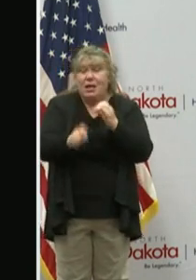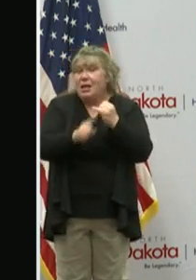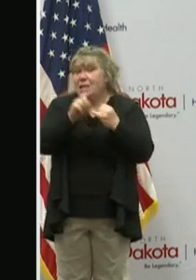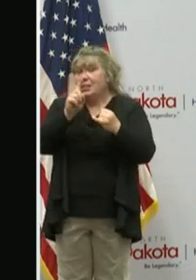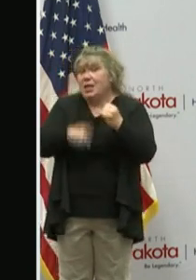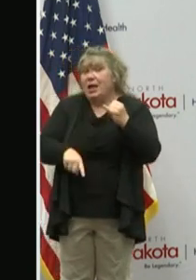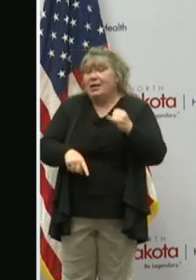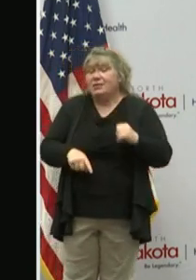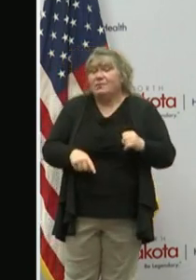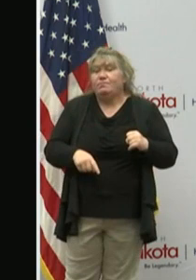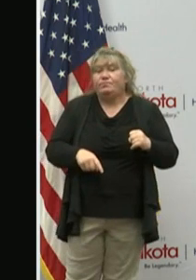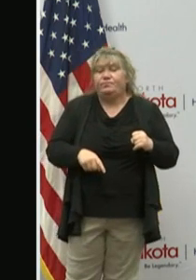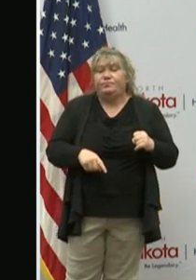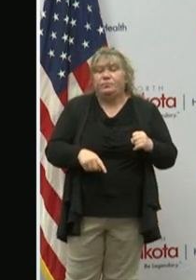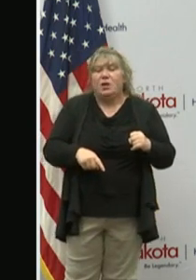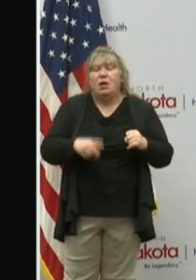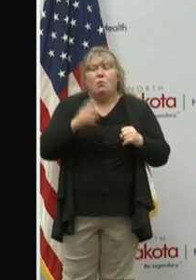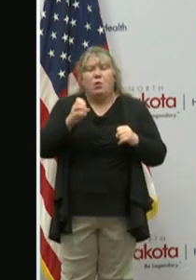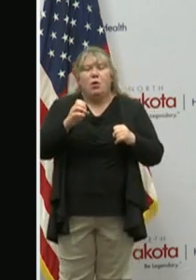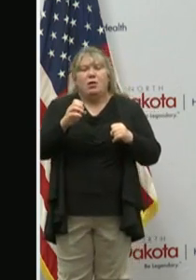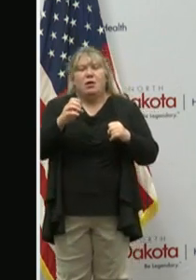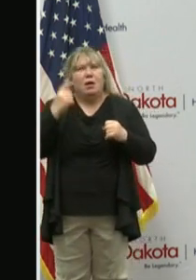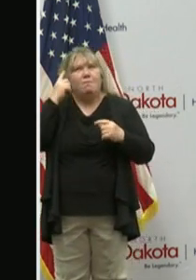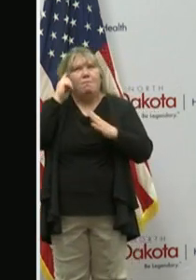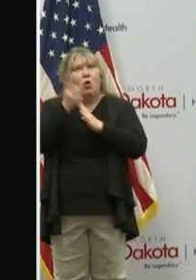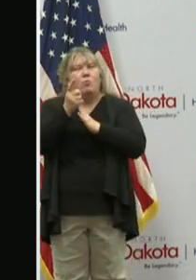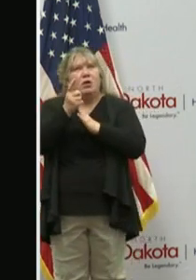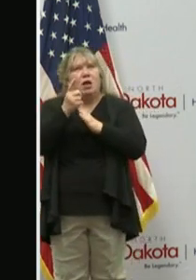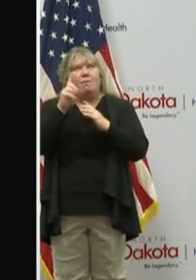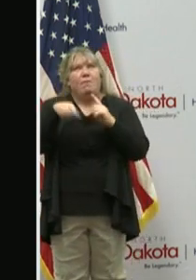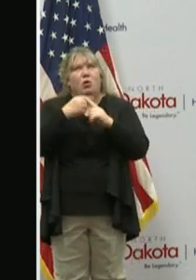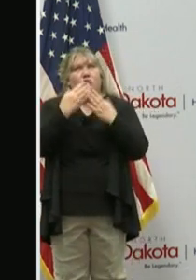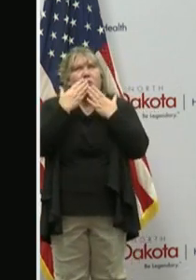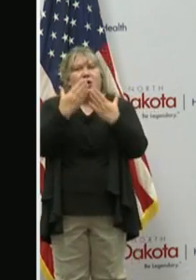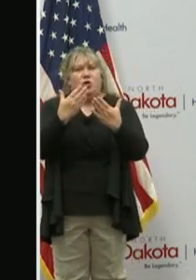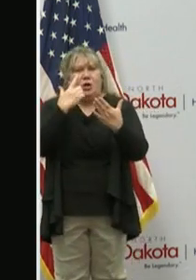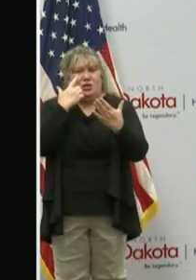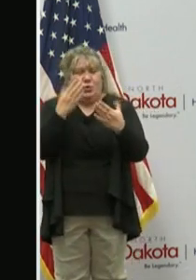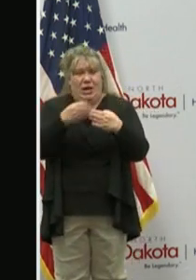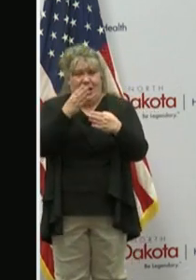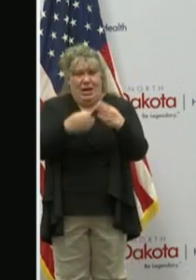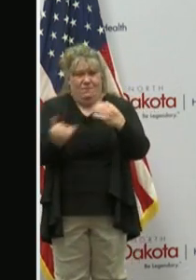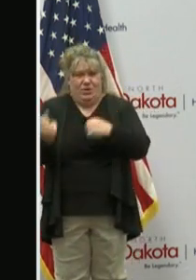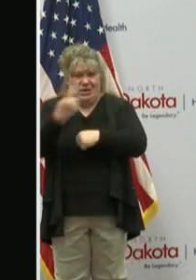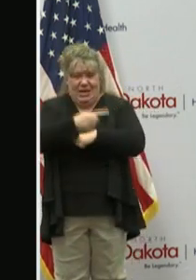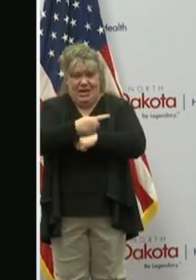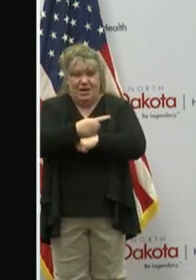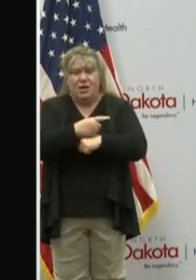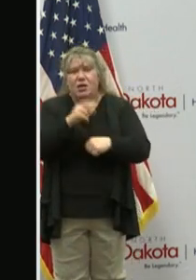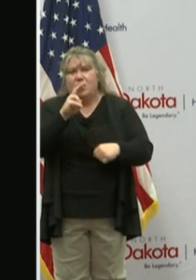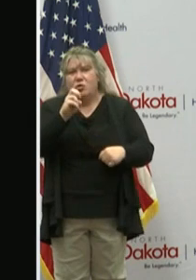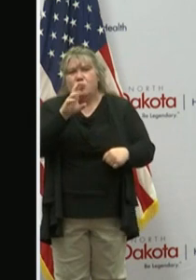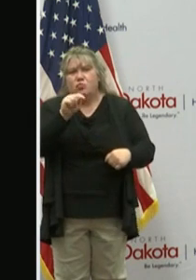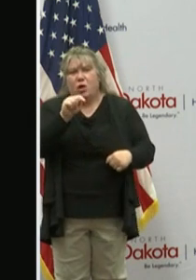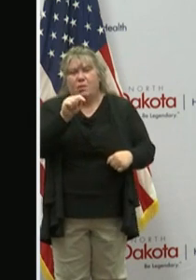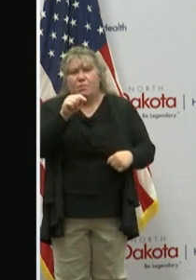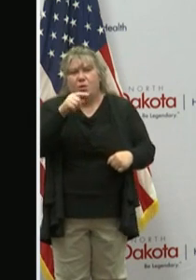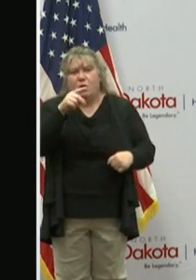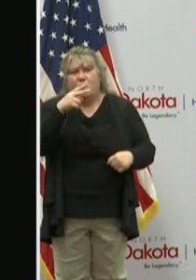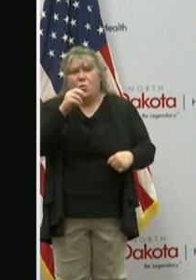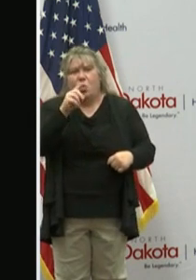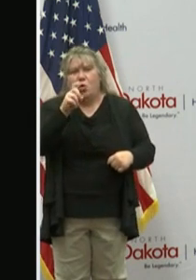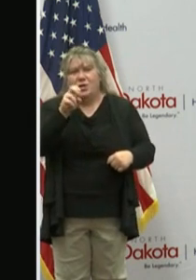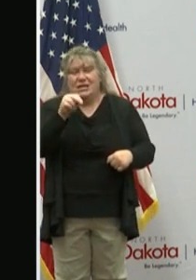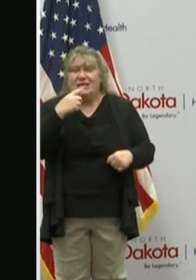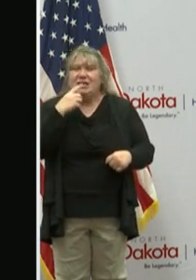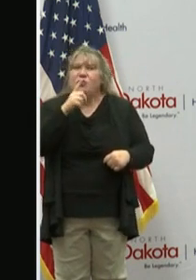lastly, a moment of thought on gratitude as we close out for the day. Robert Holden had said the real gift